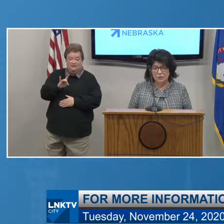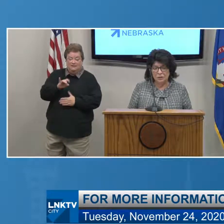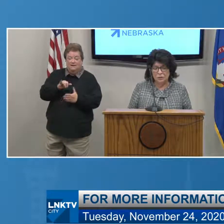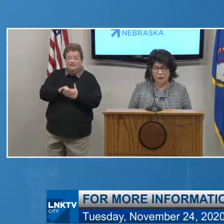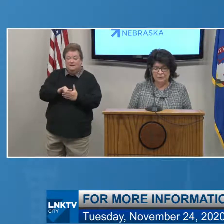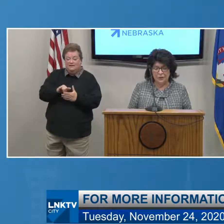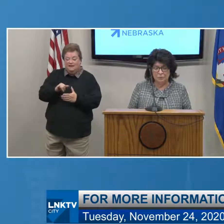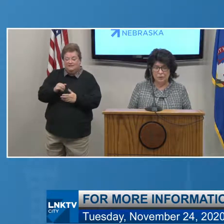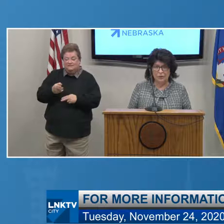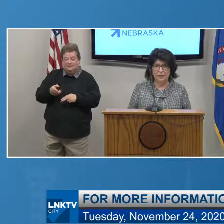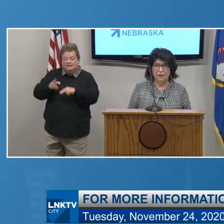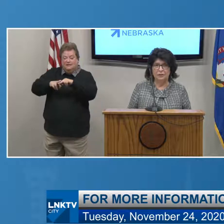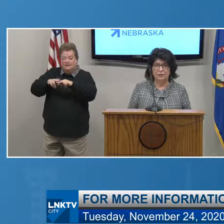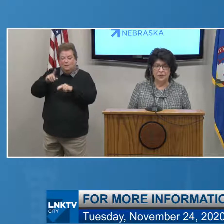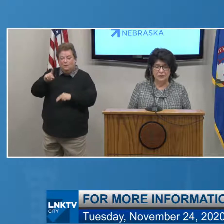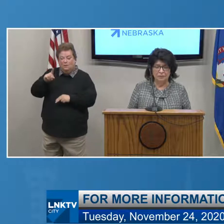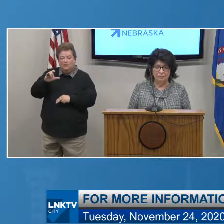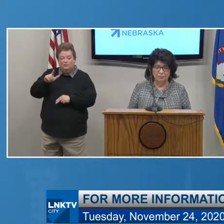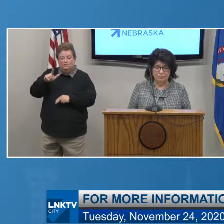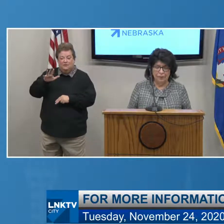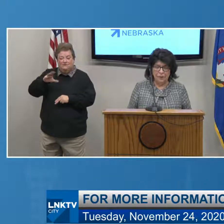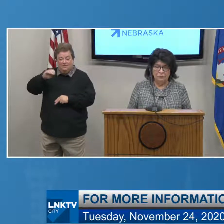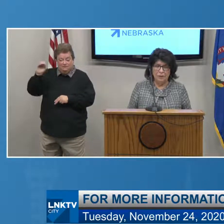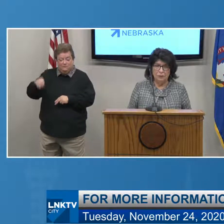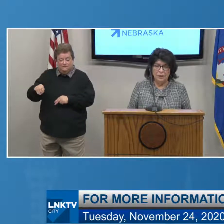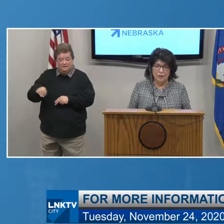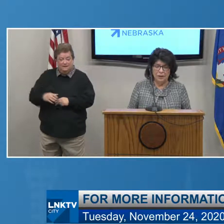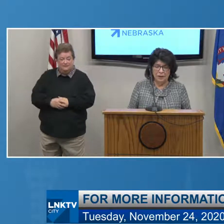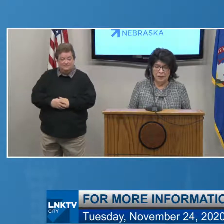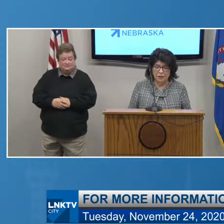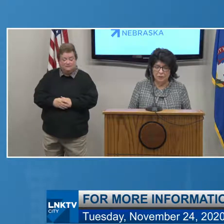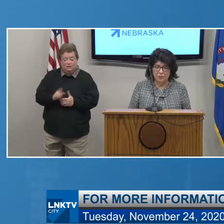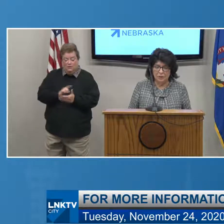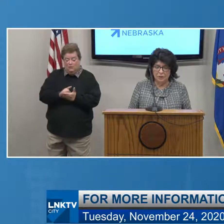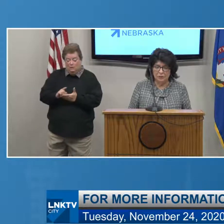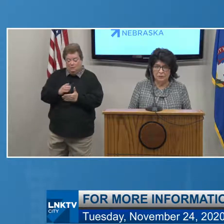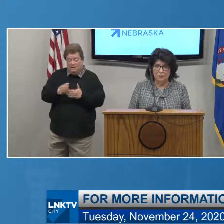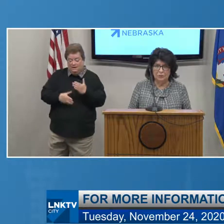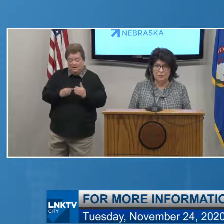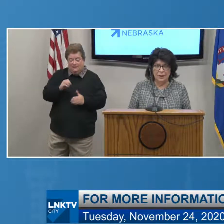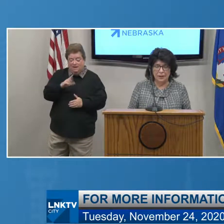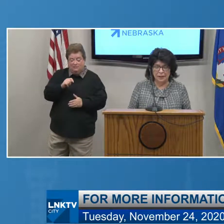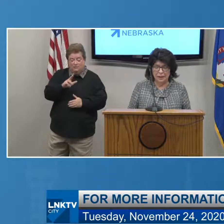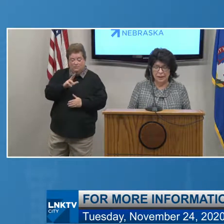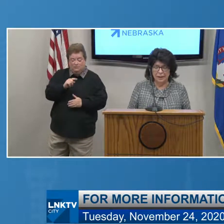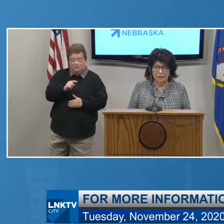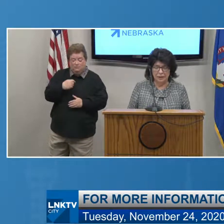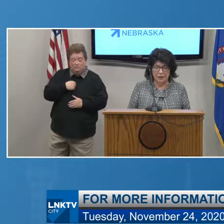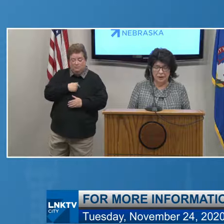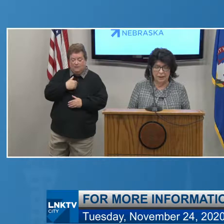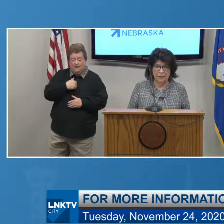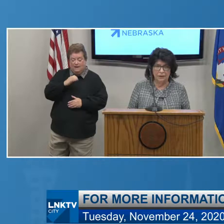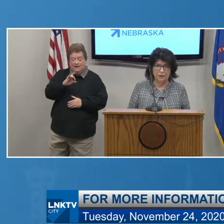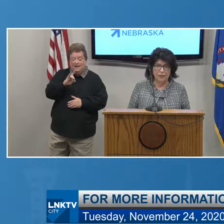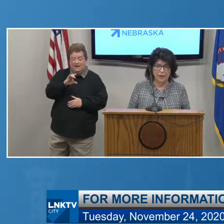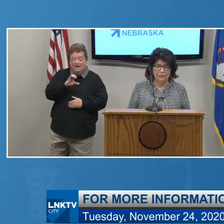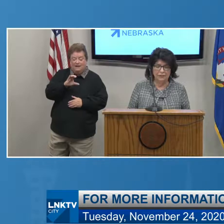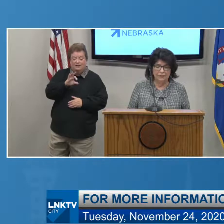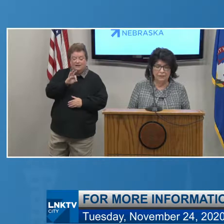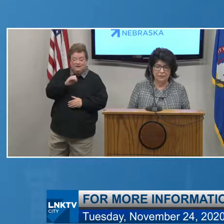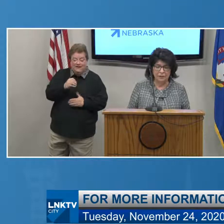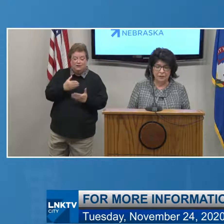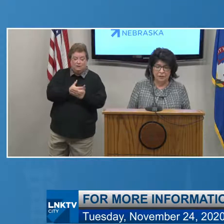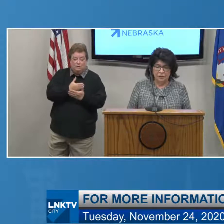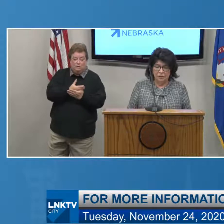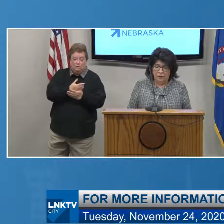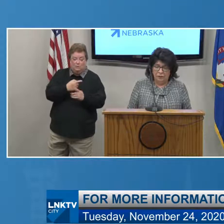a 125% increase. For the week ending October 31st, we had 890 new